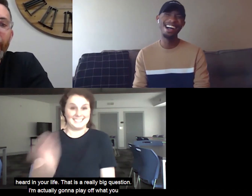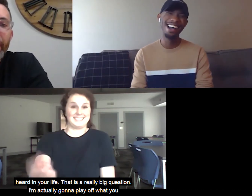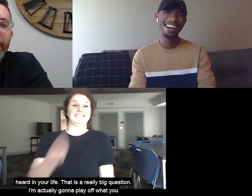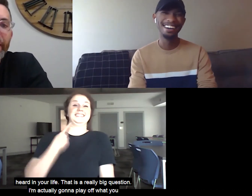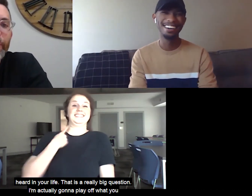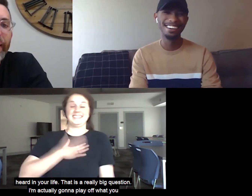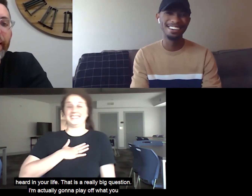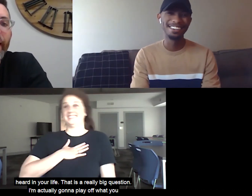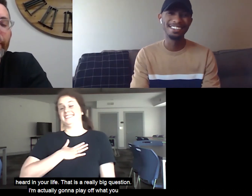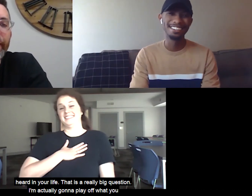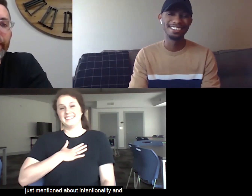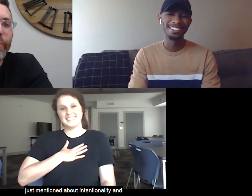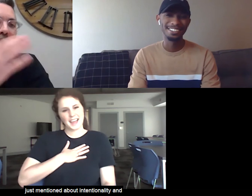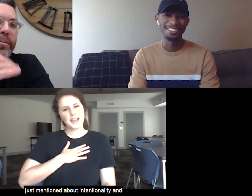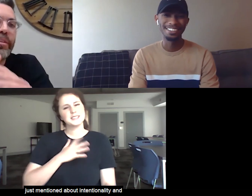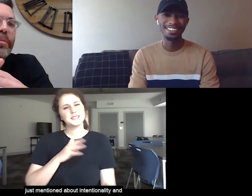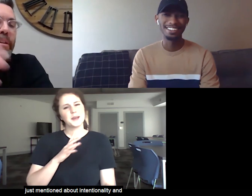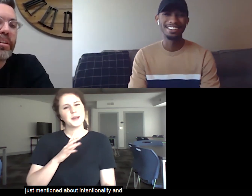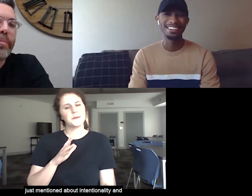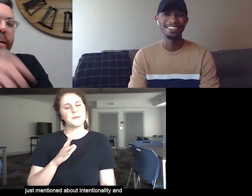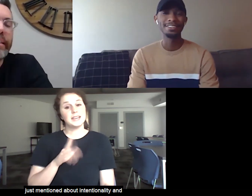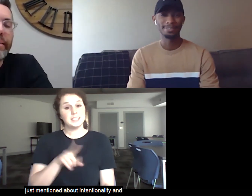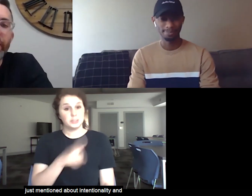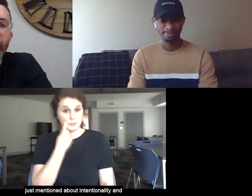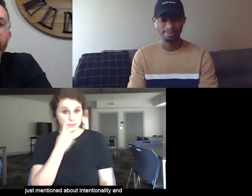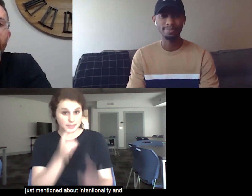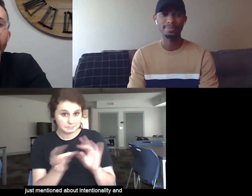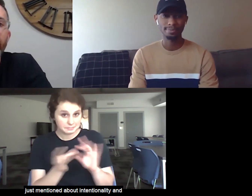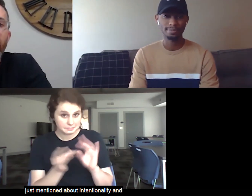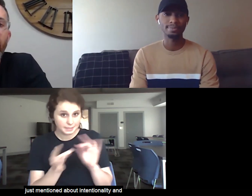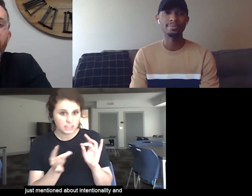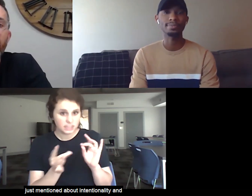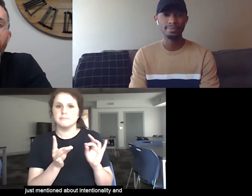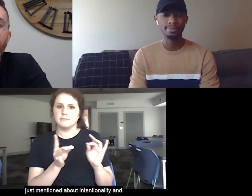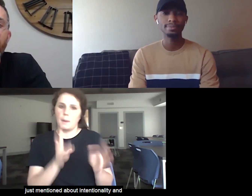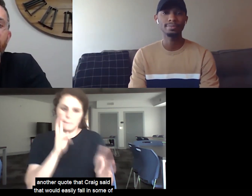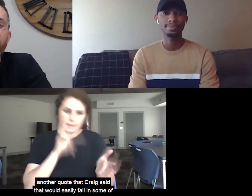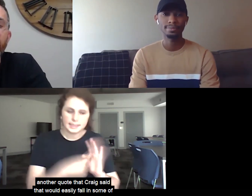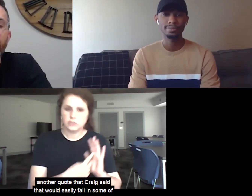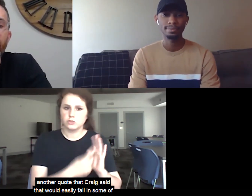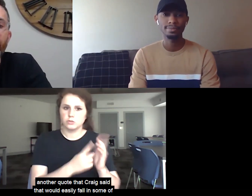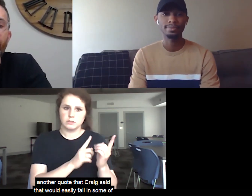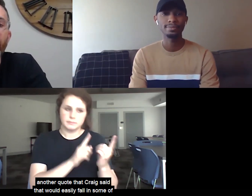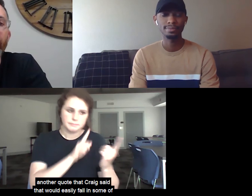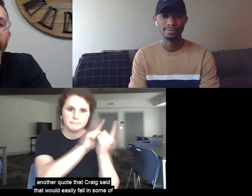So I'm actually going to play off of what you just mentioned about intentionality and